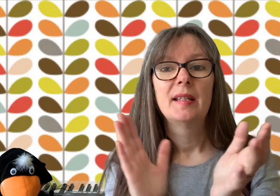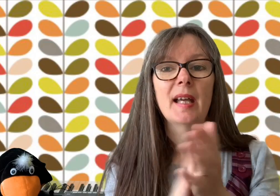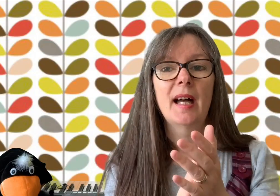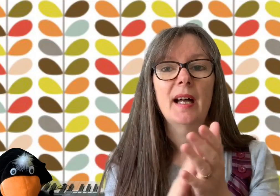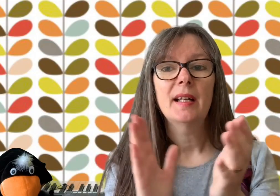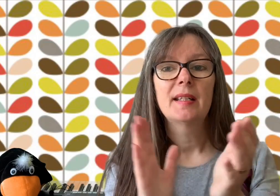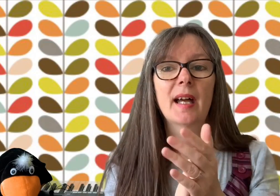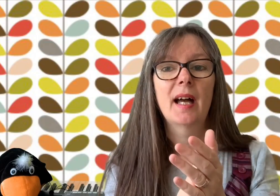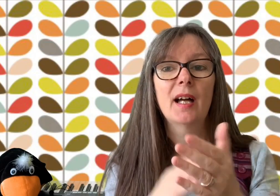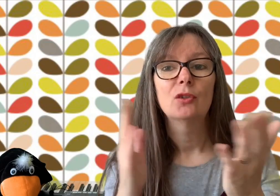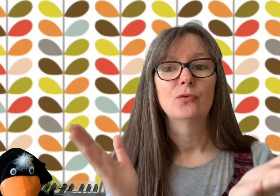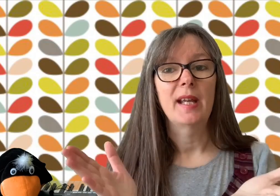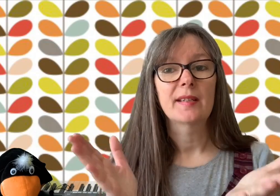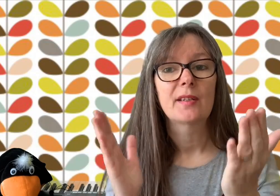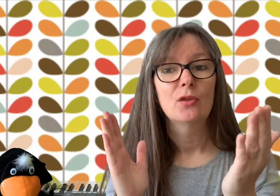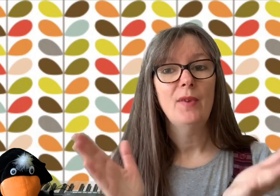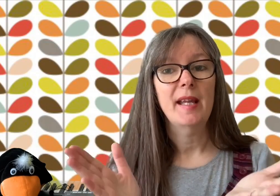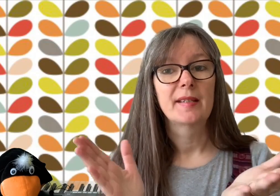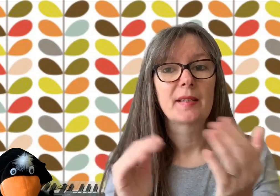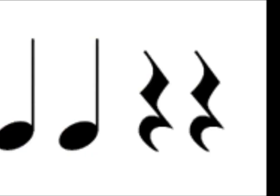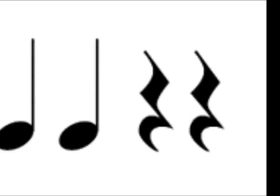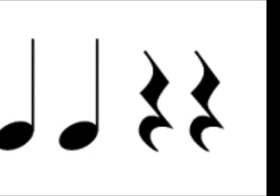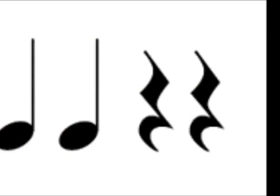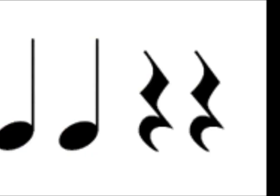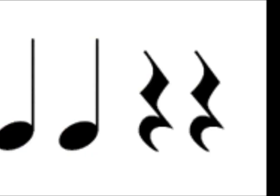Ta ta rest rest.